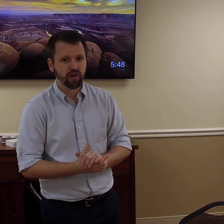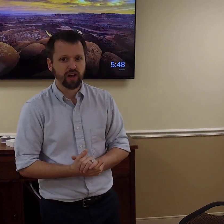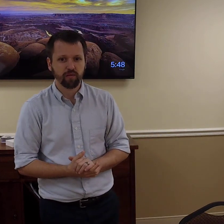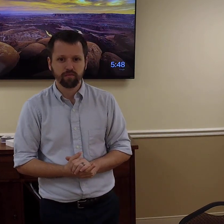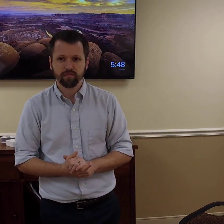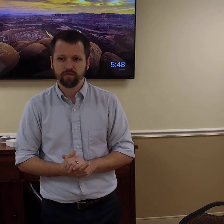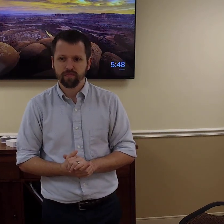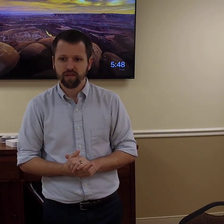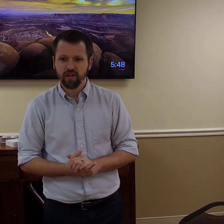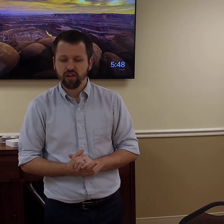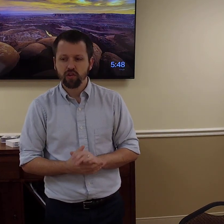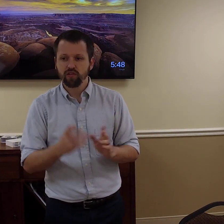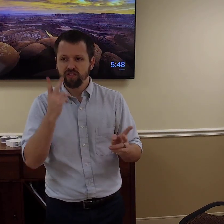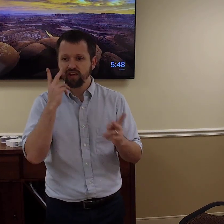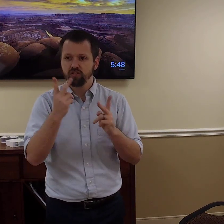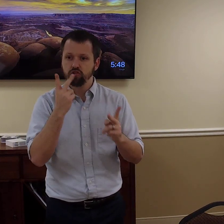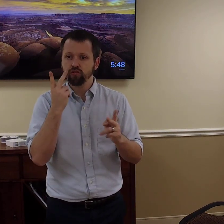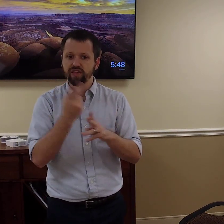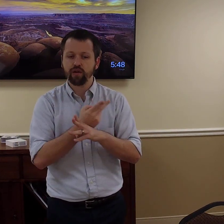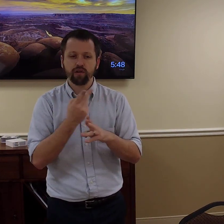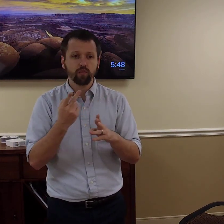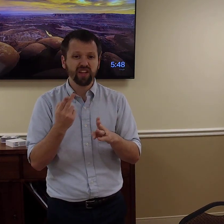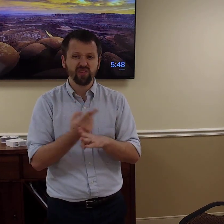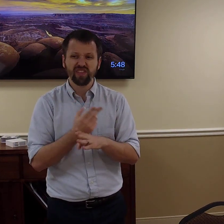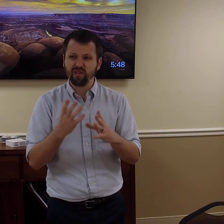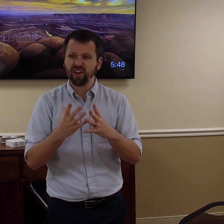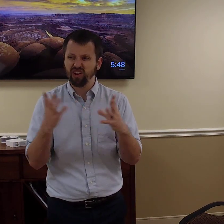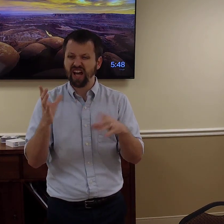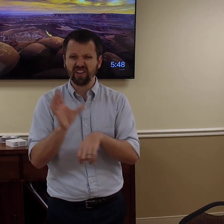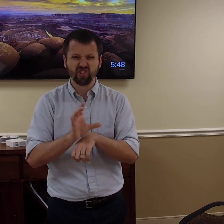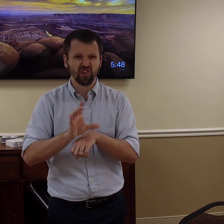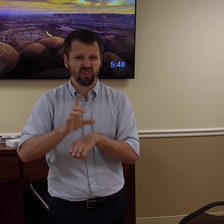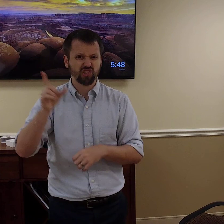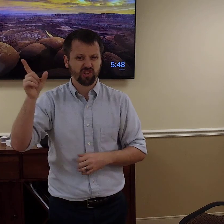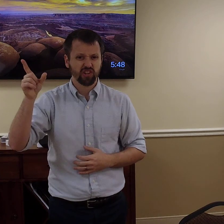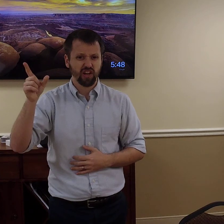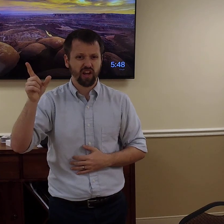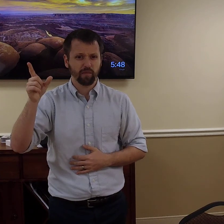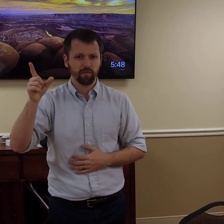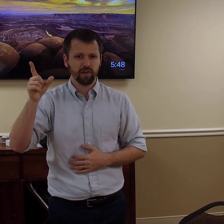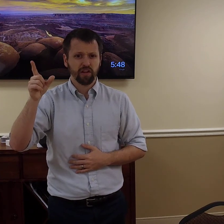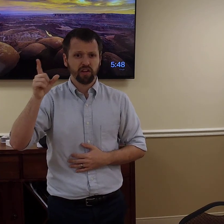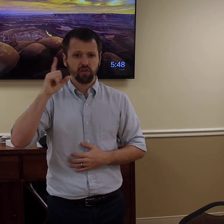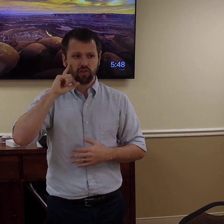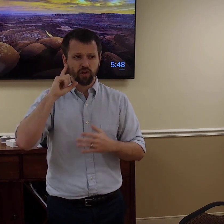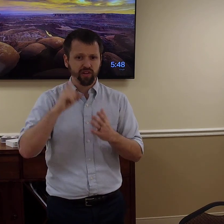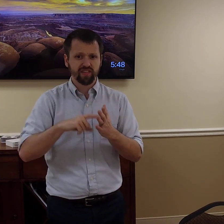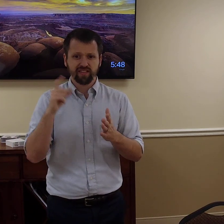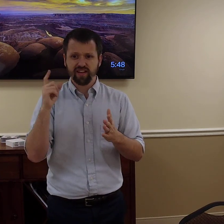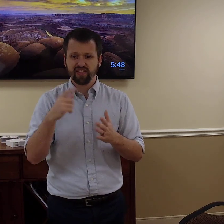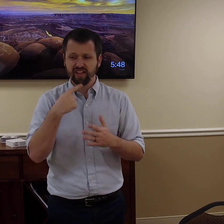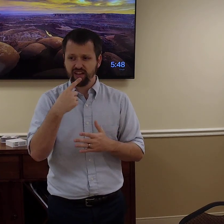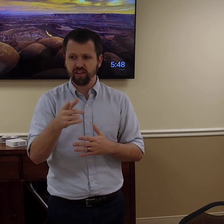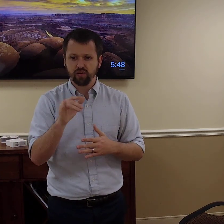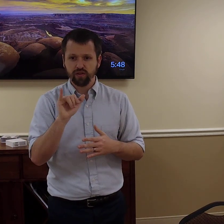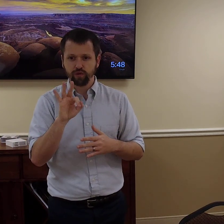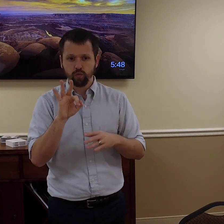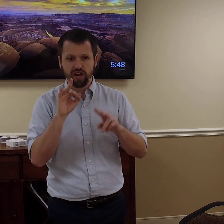So you'll see us use that one. We use that one a lot in church. You'll notice us, now that I tell you, if you watch